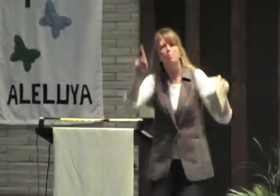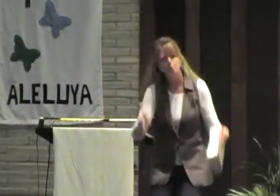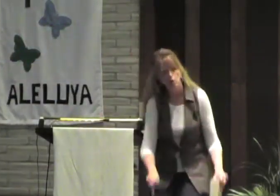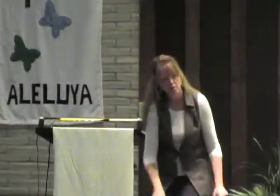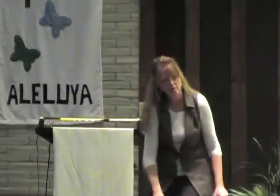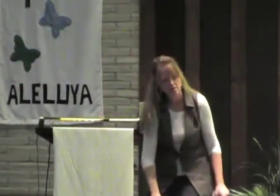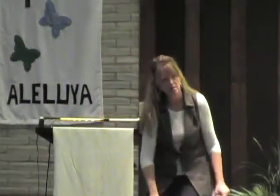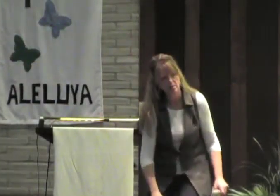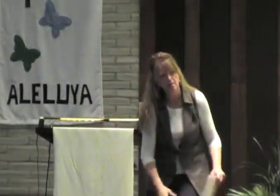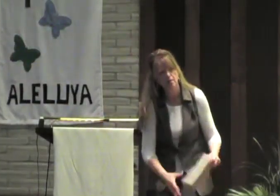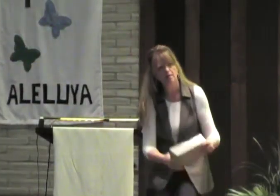a good person.